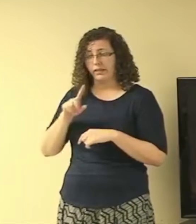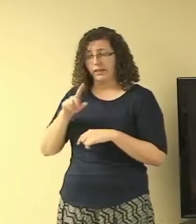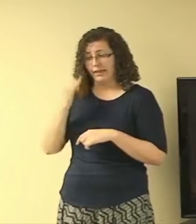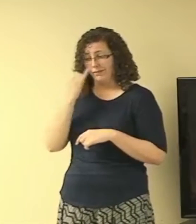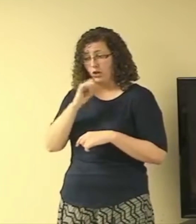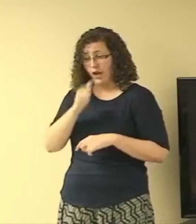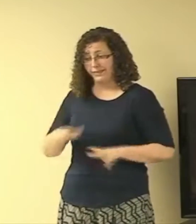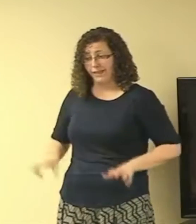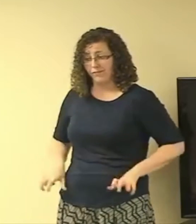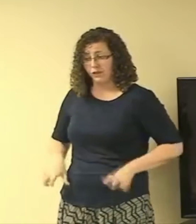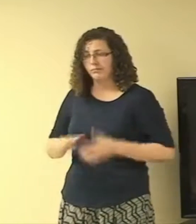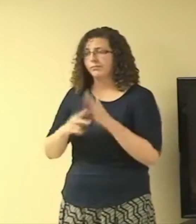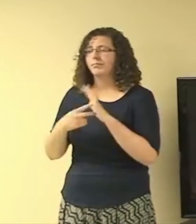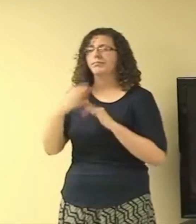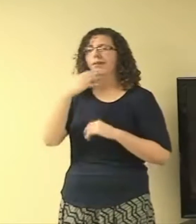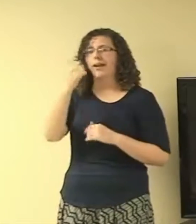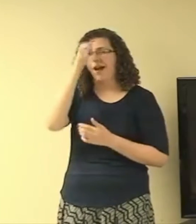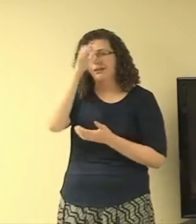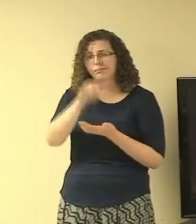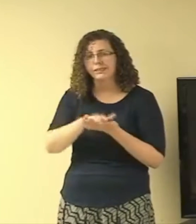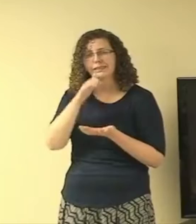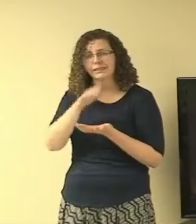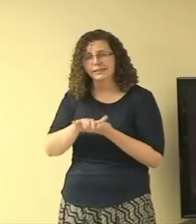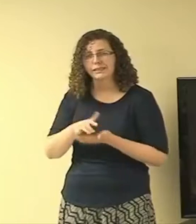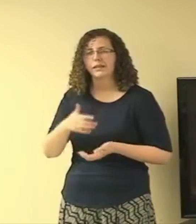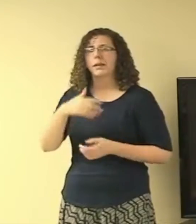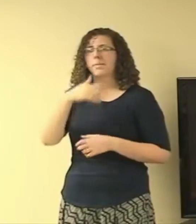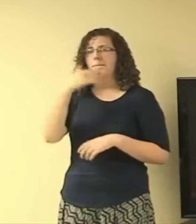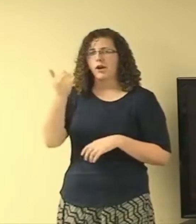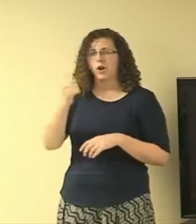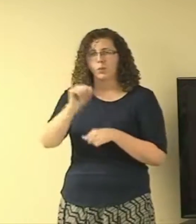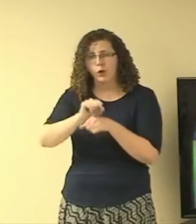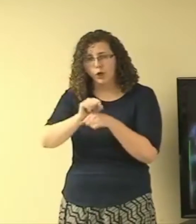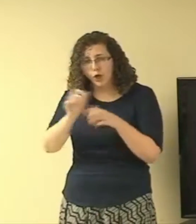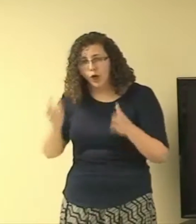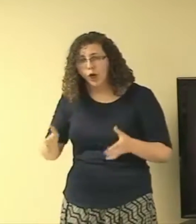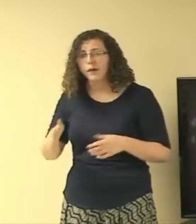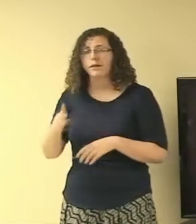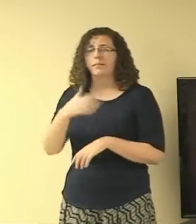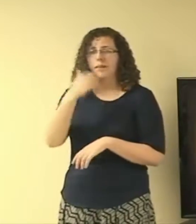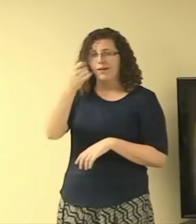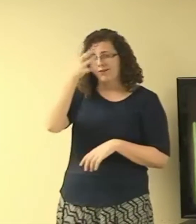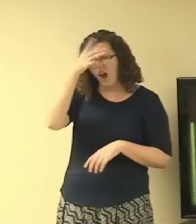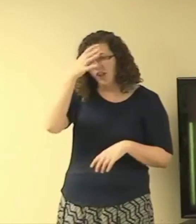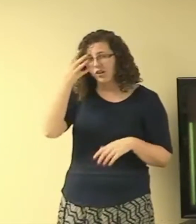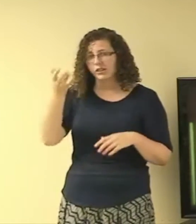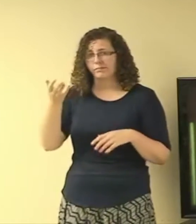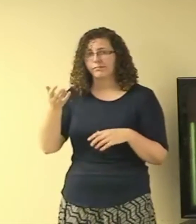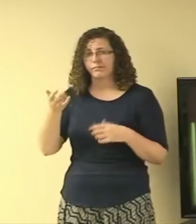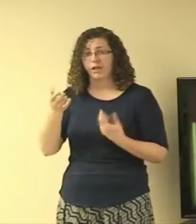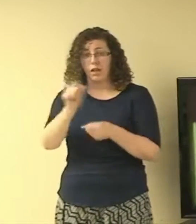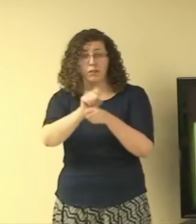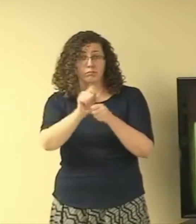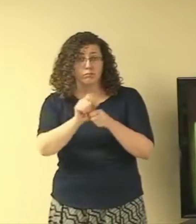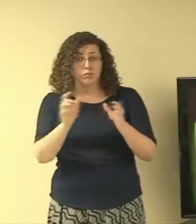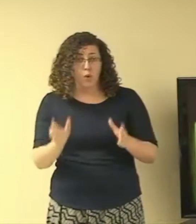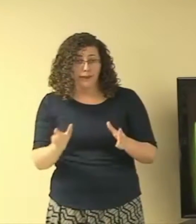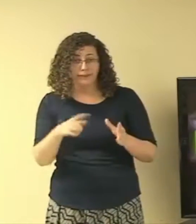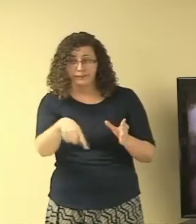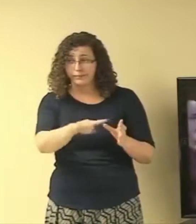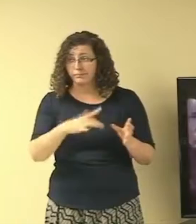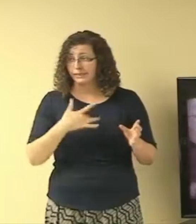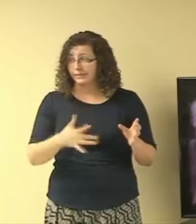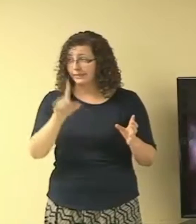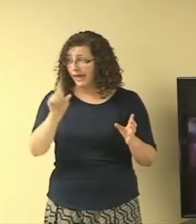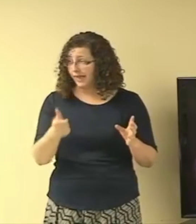And you're a better daddy. And you're a better employer. And you're a better employee. Employees who tithe tend to get promoted. And it's not magical